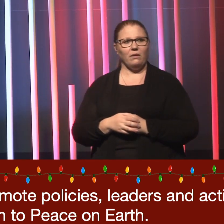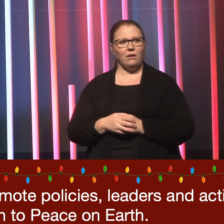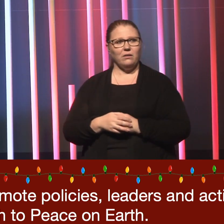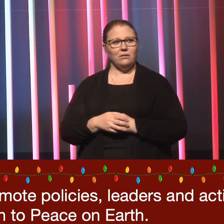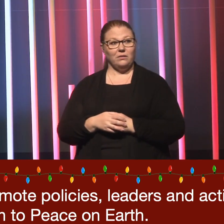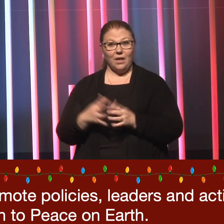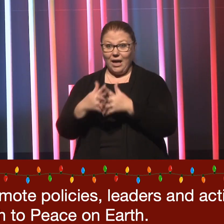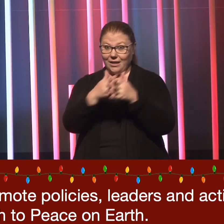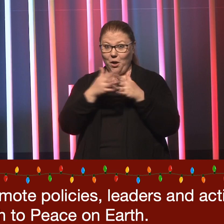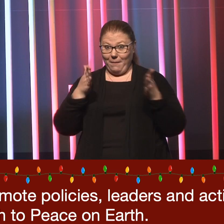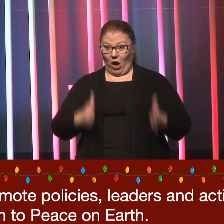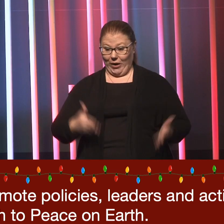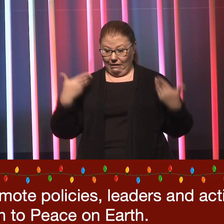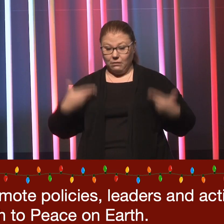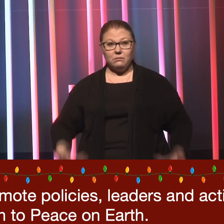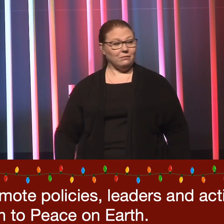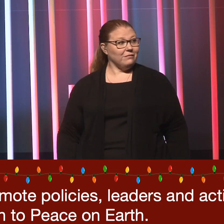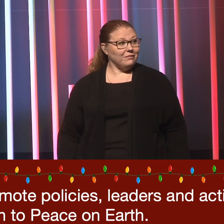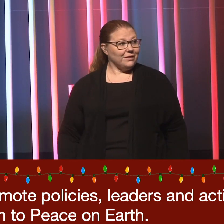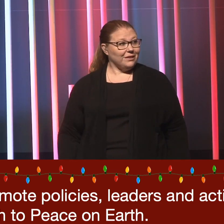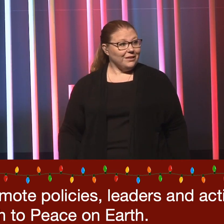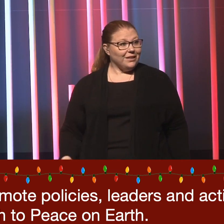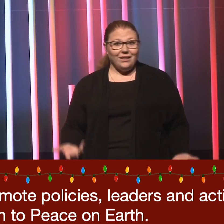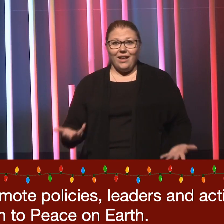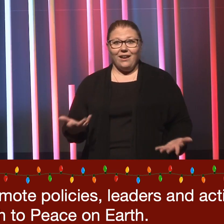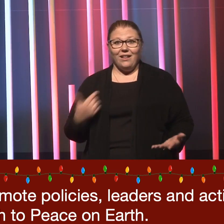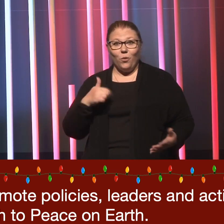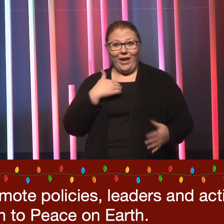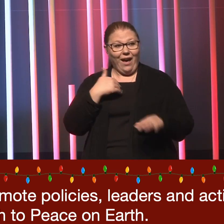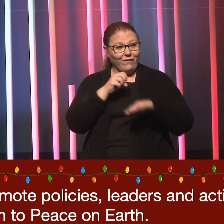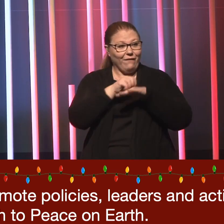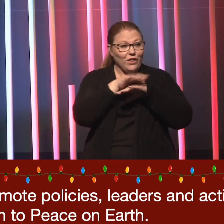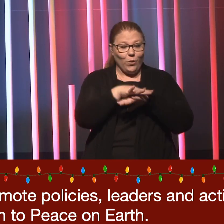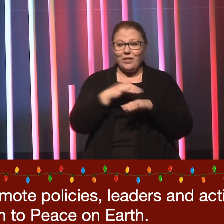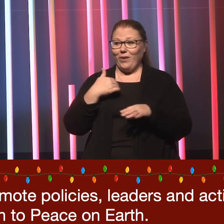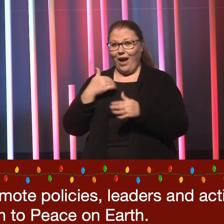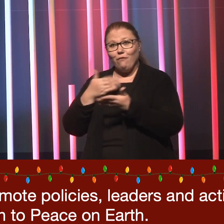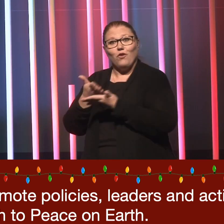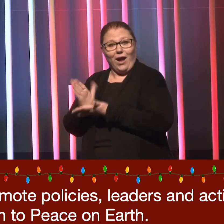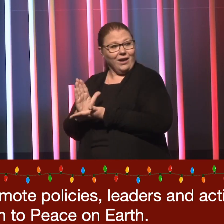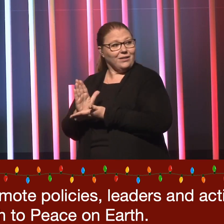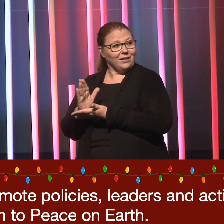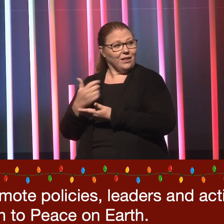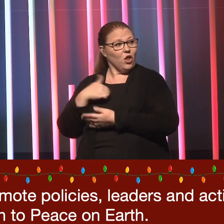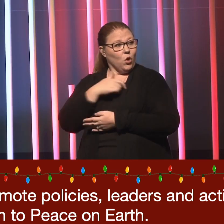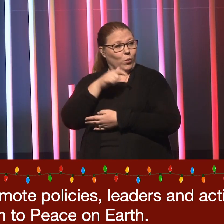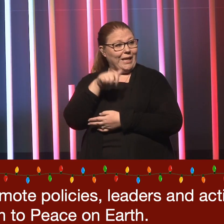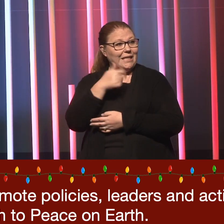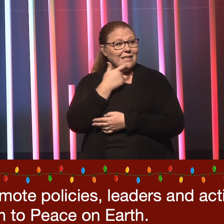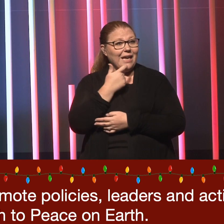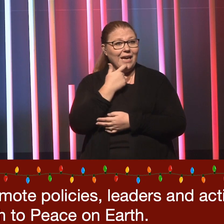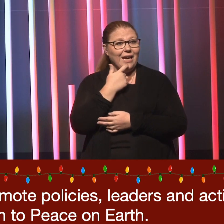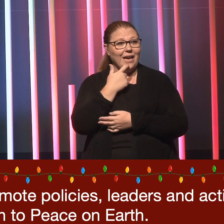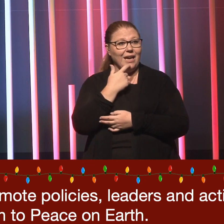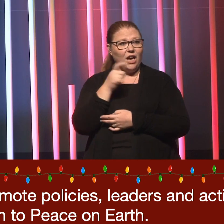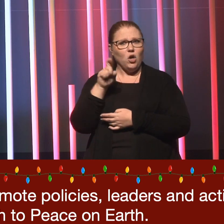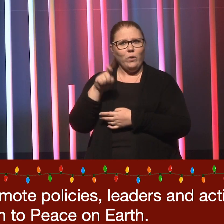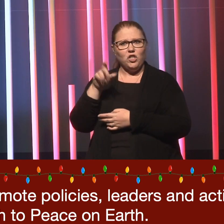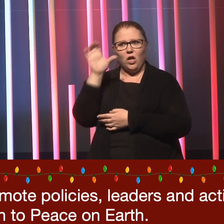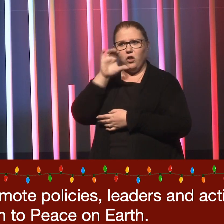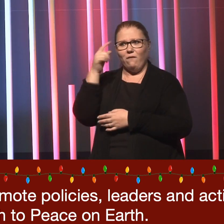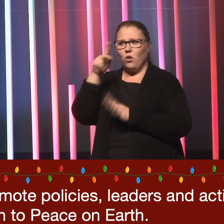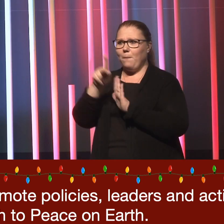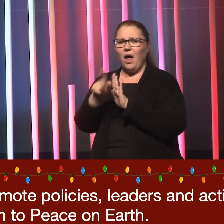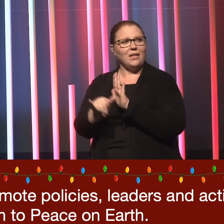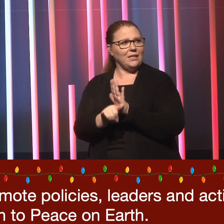As an American, right, where we do have influence, where we do have rights, where we do get a say, we should look for those